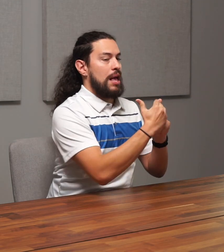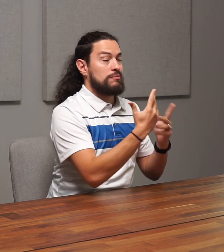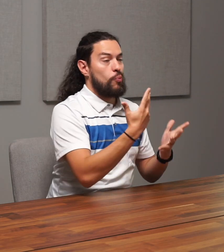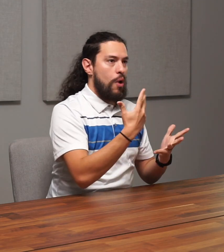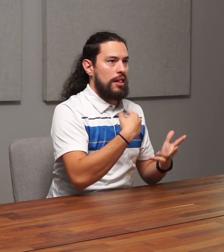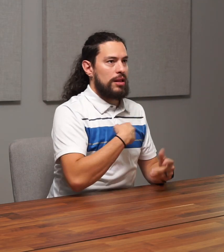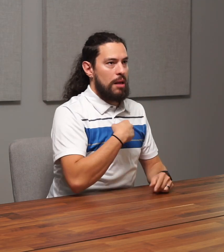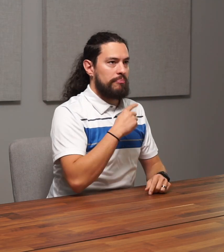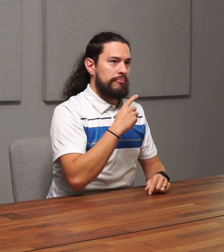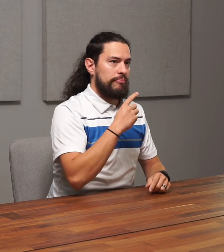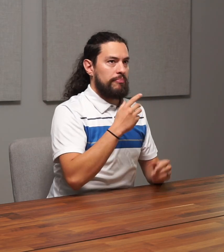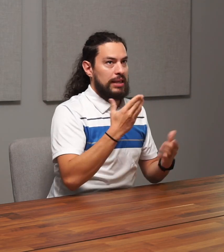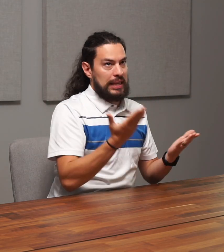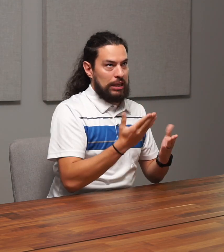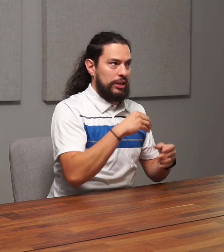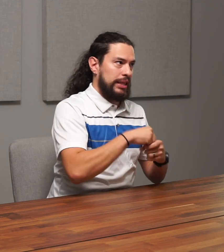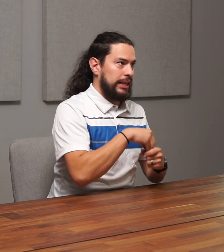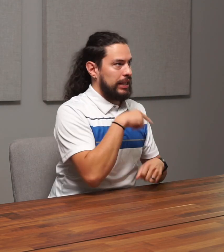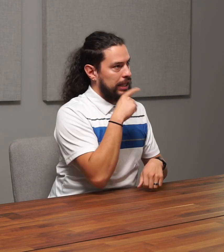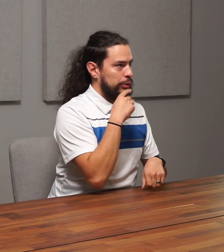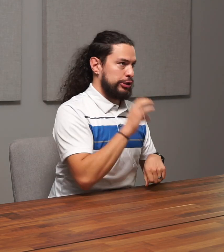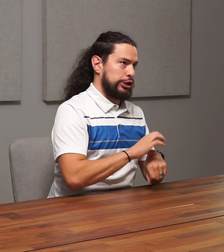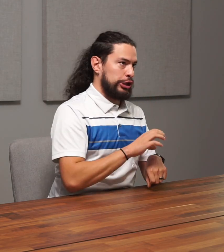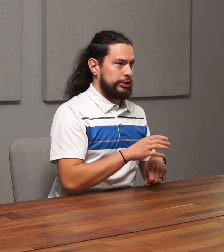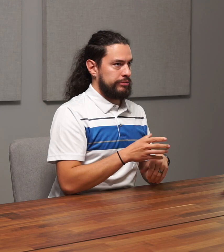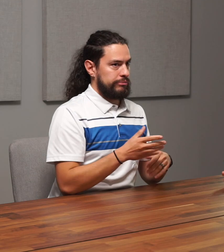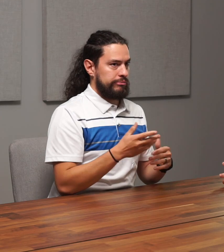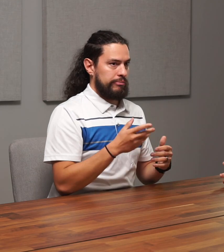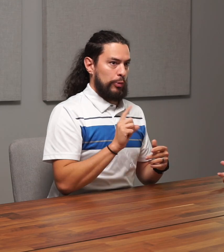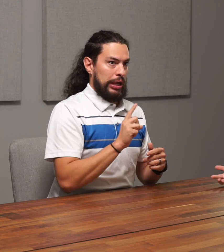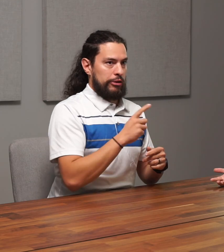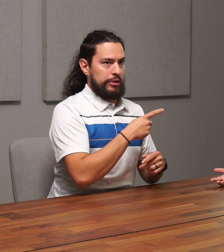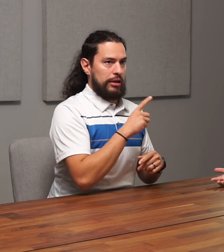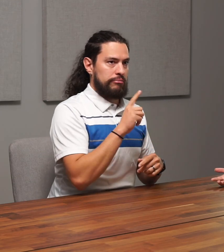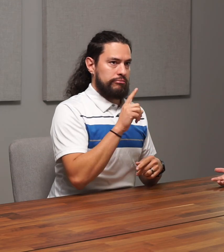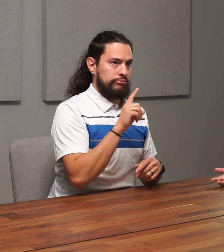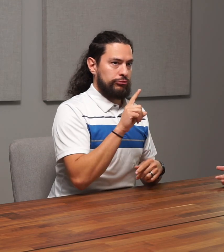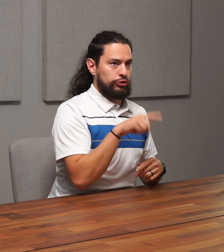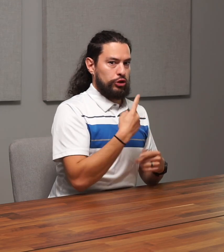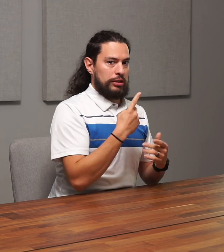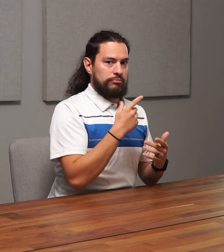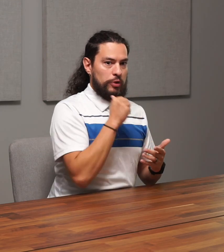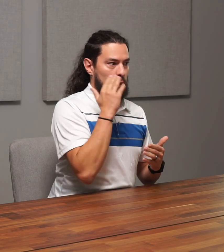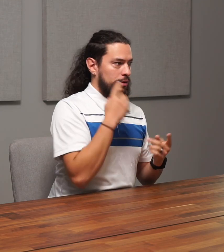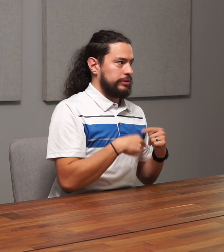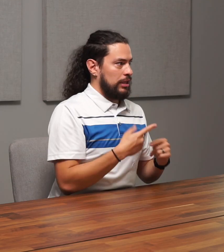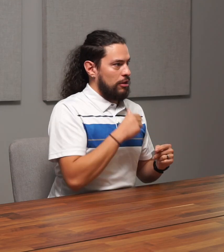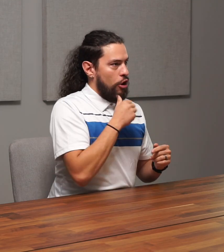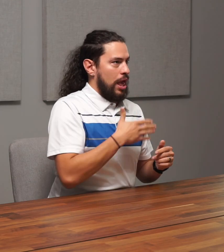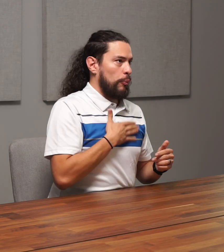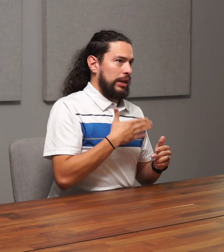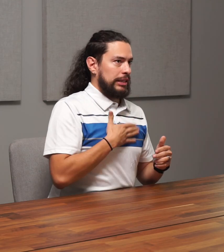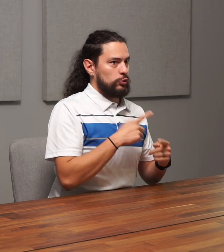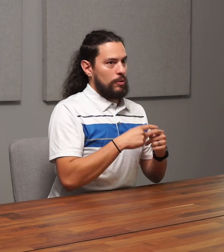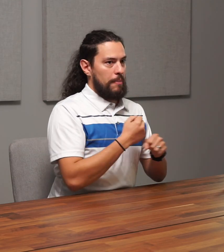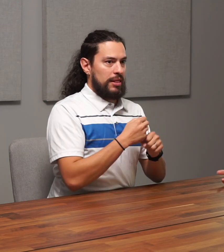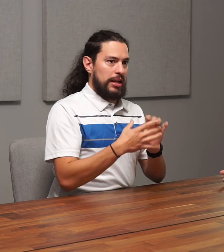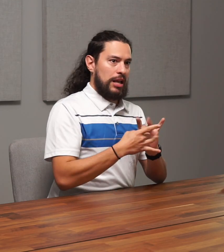so it would not be a constant reminder that here i am a deaf person in a hearing church with people who don't know sign